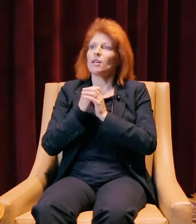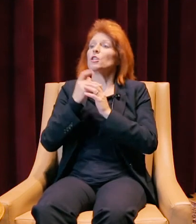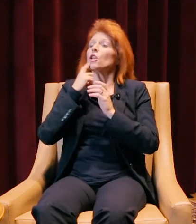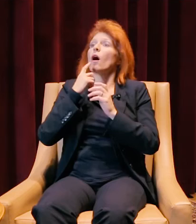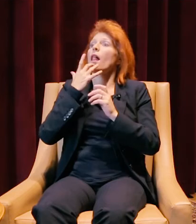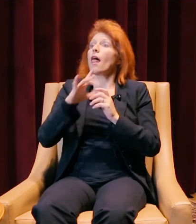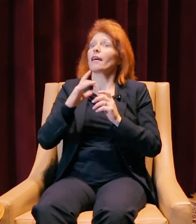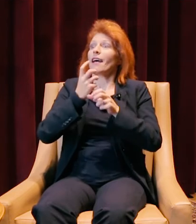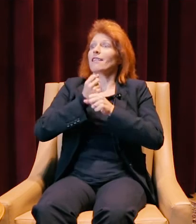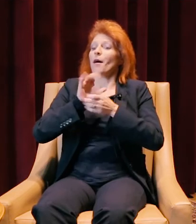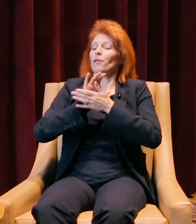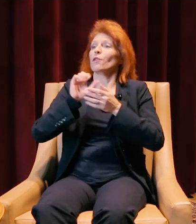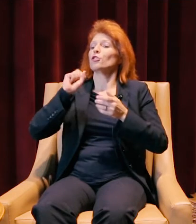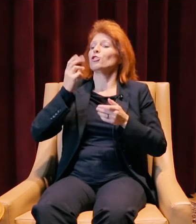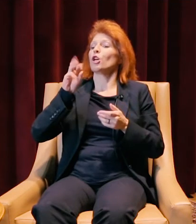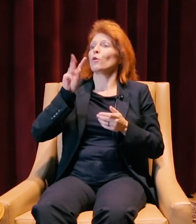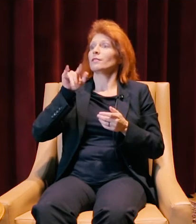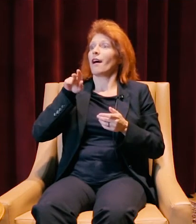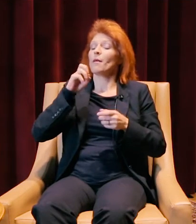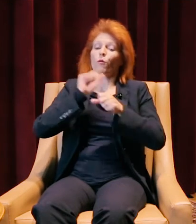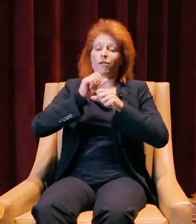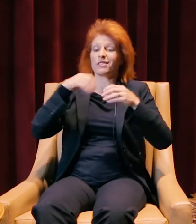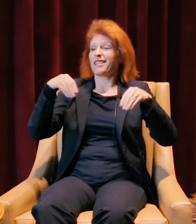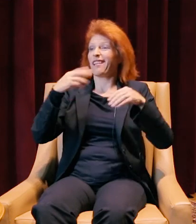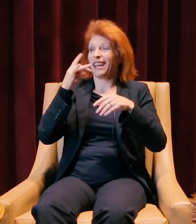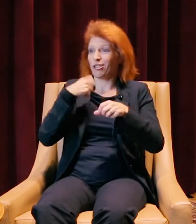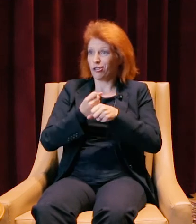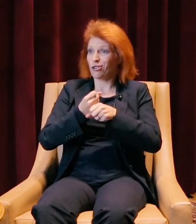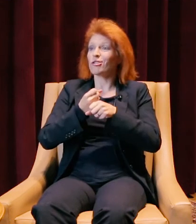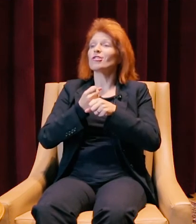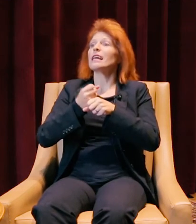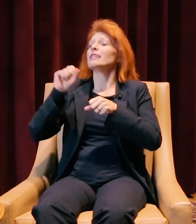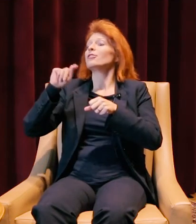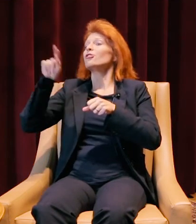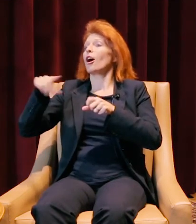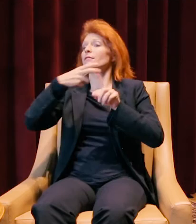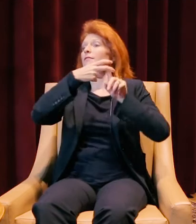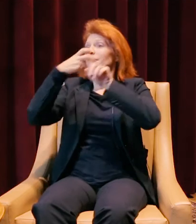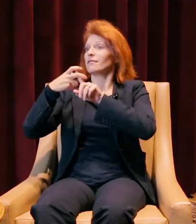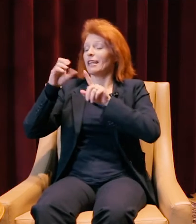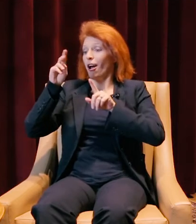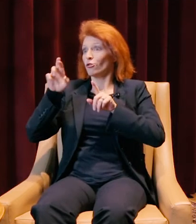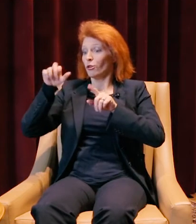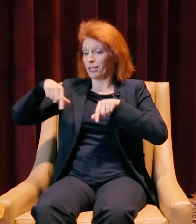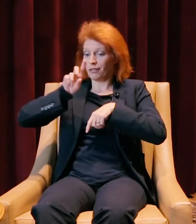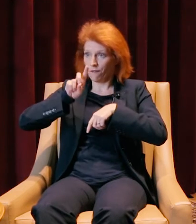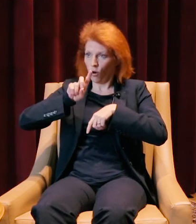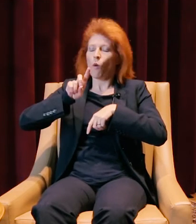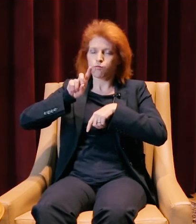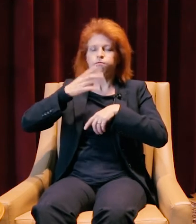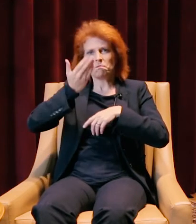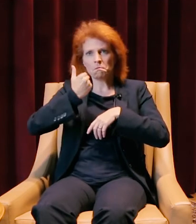land a job with Showtime, where I worked in sales for 8 years and was recruited by Starz and Encore here in Denver.